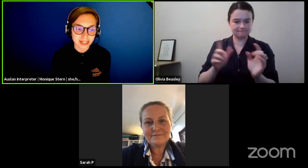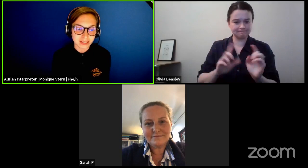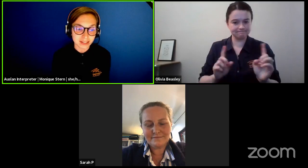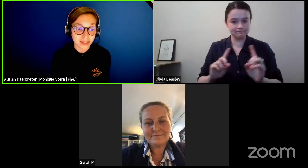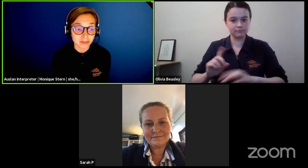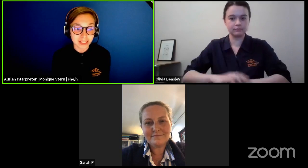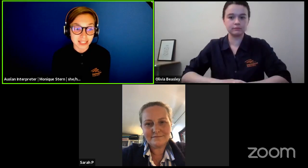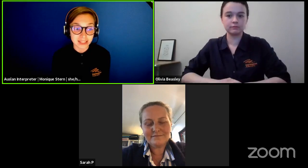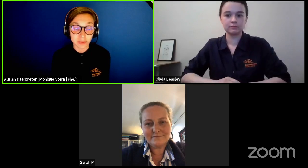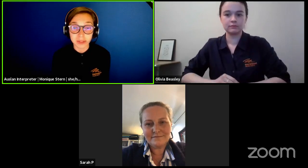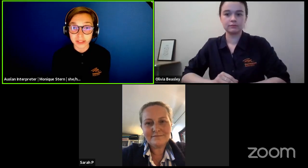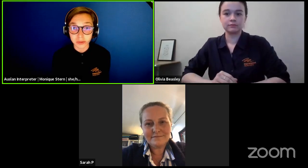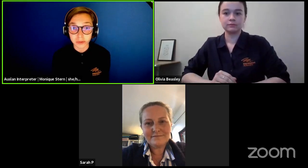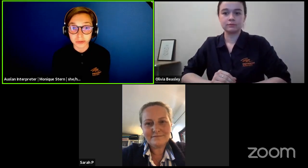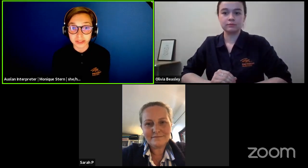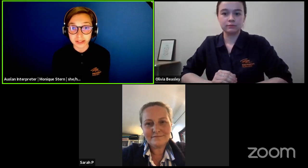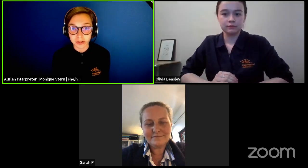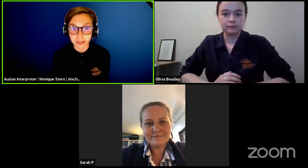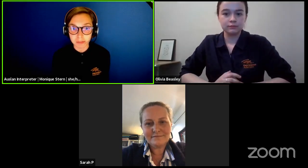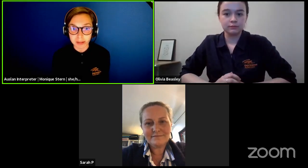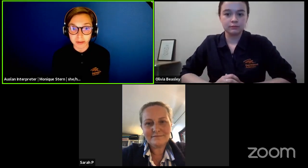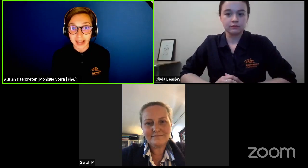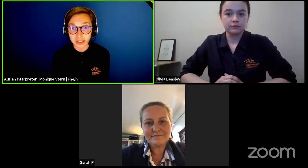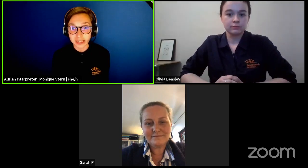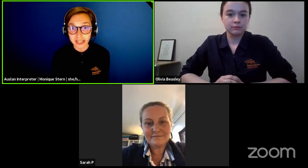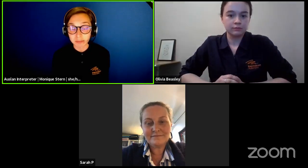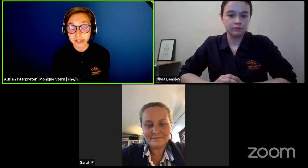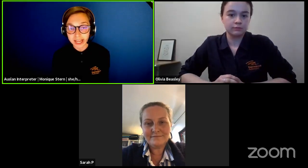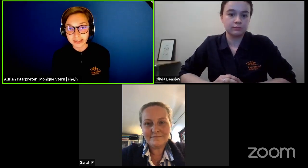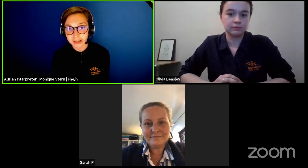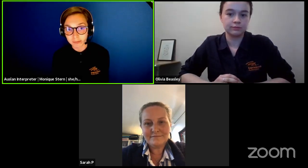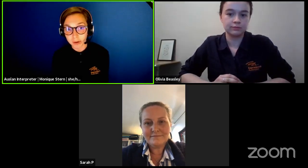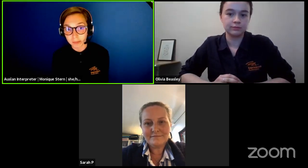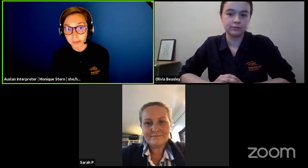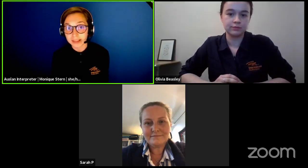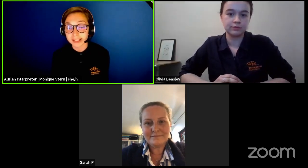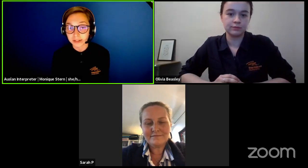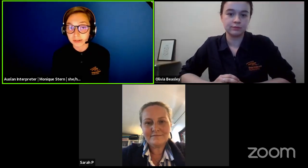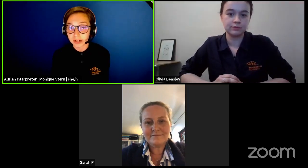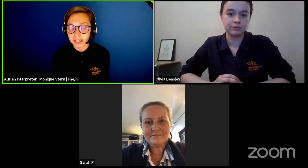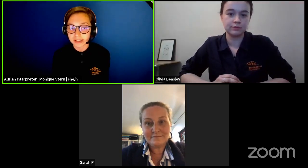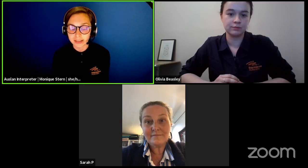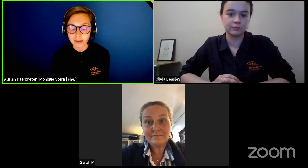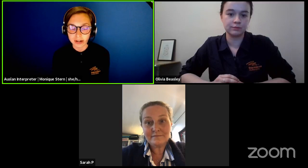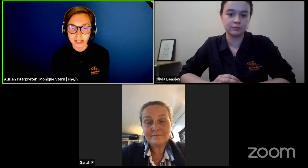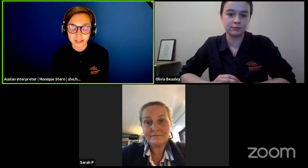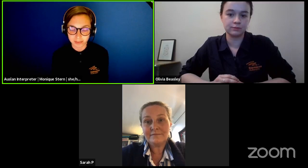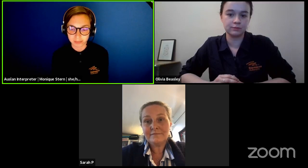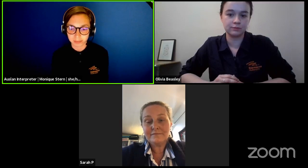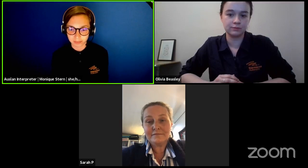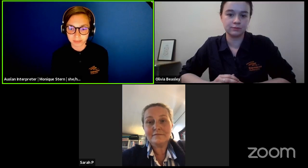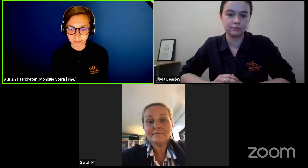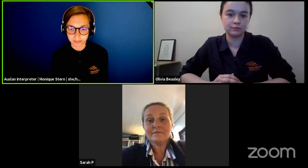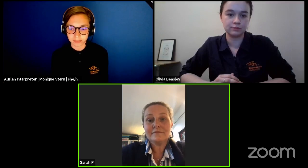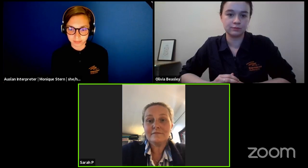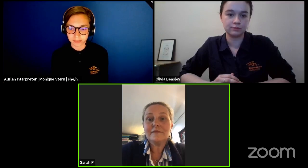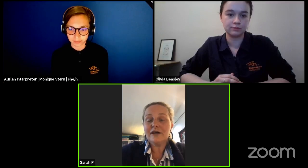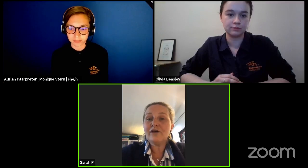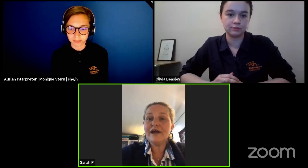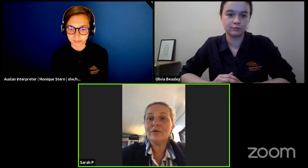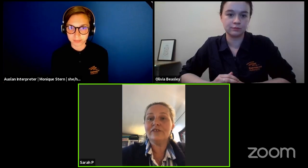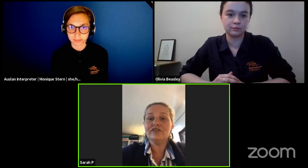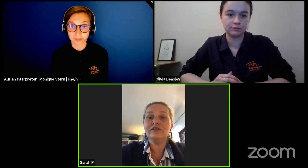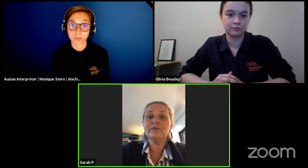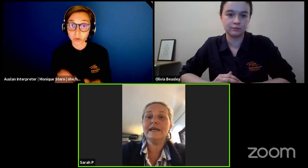Will the vaccines that we're still delivering to people actually protect them from the Delta variants and other variants?